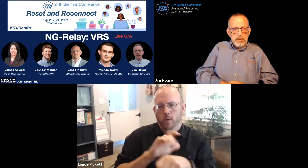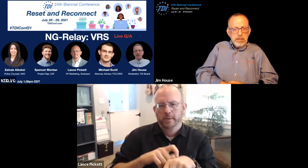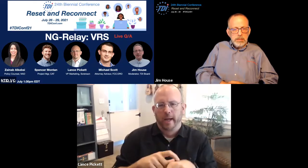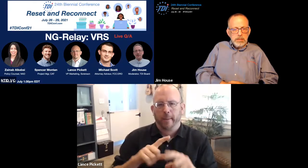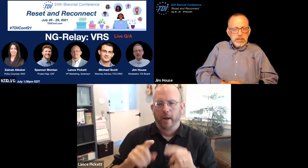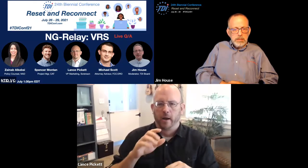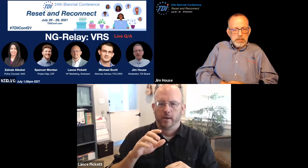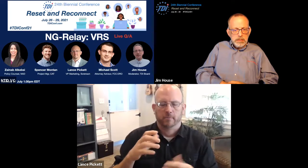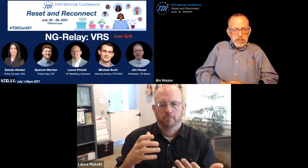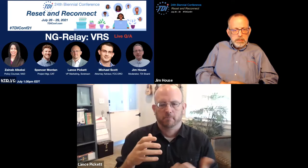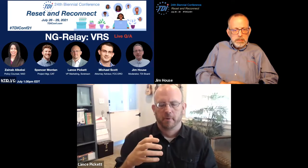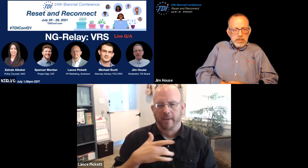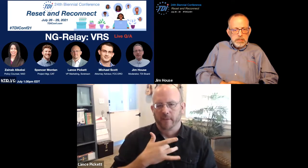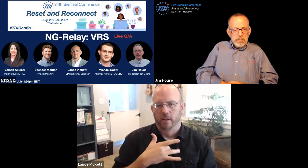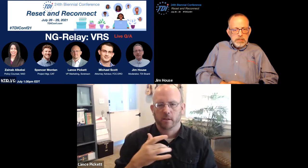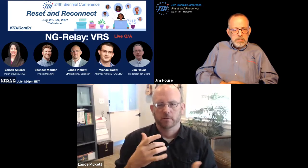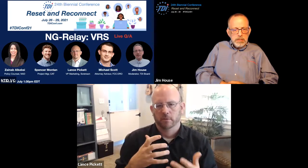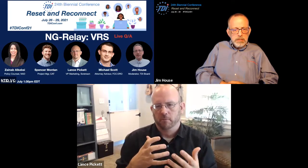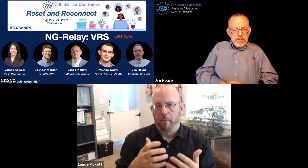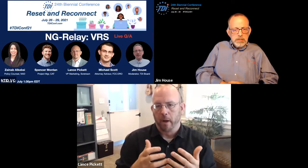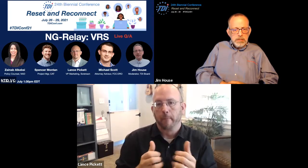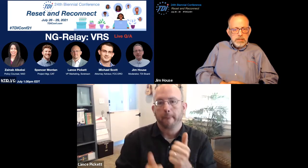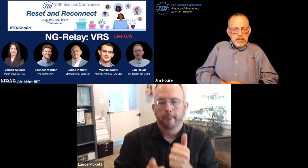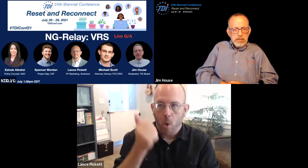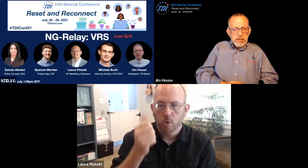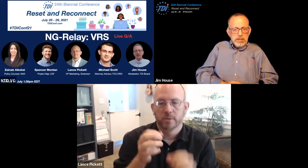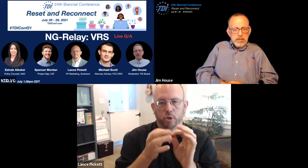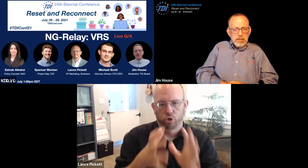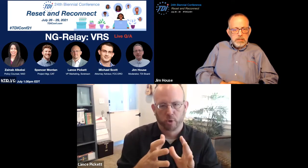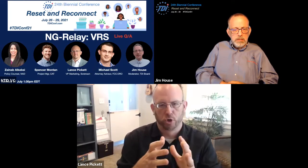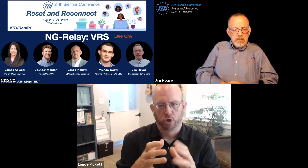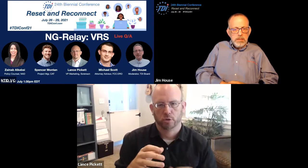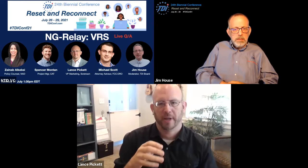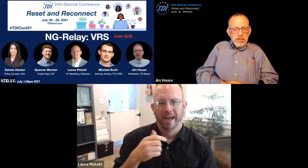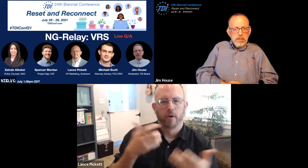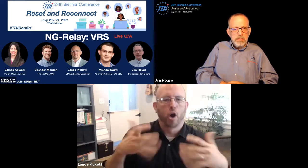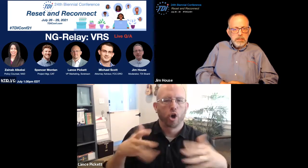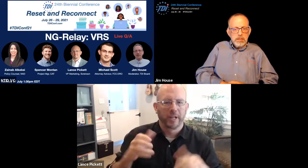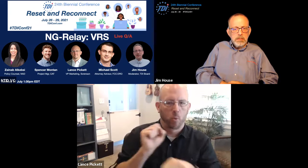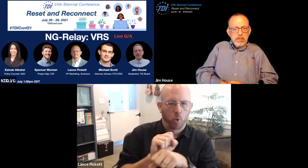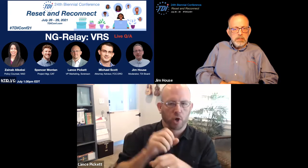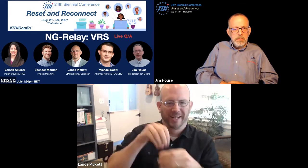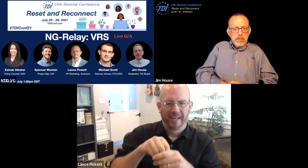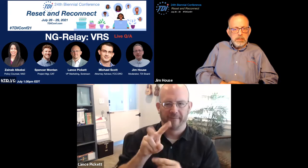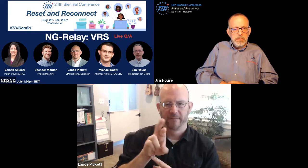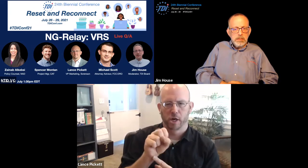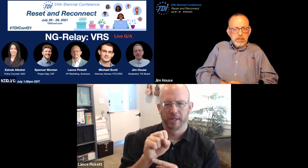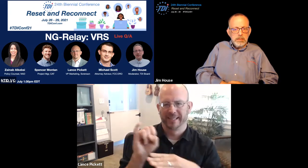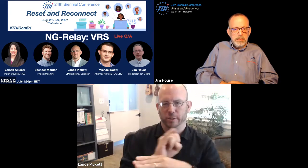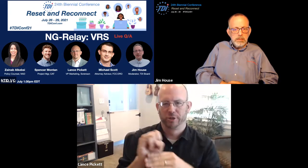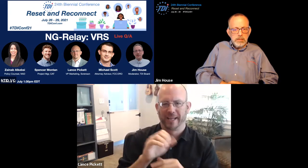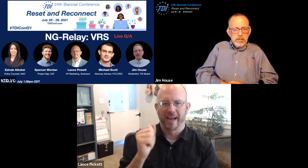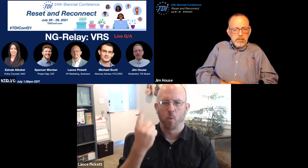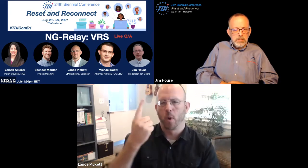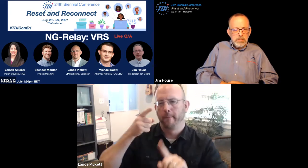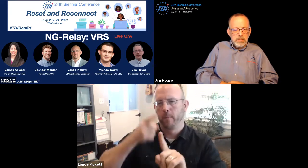then others work in the community. So not all of feel full-time, but most interpreters I have already worked